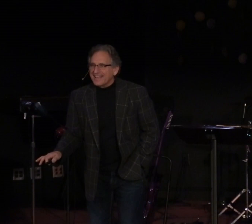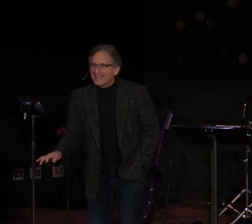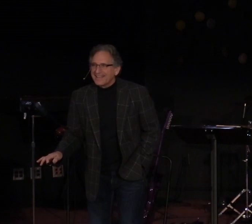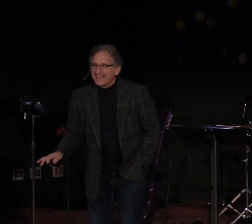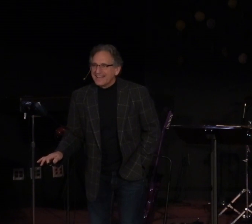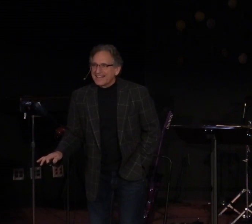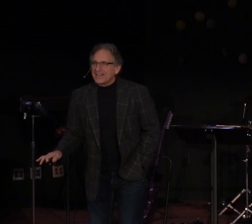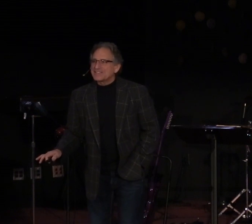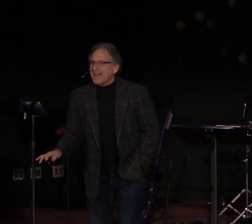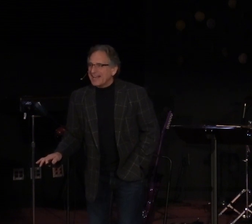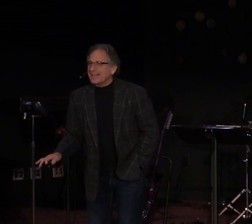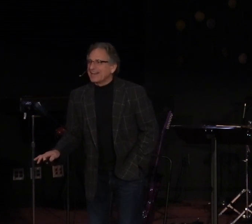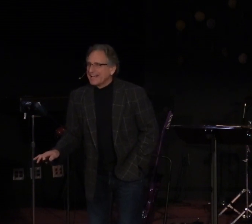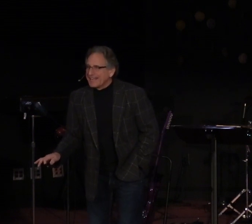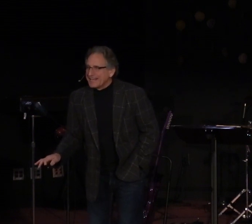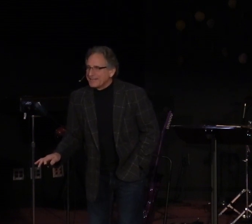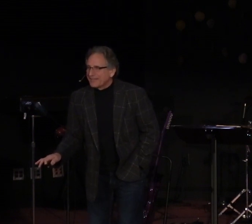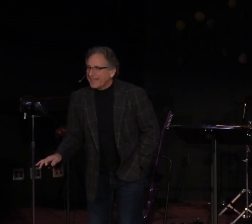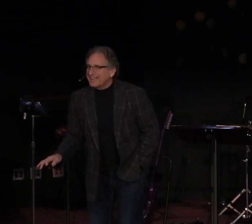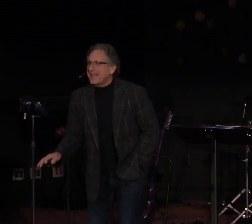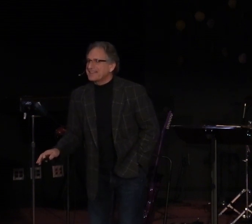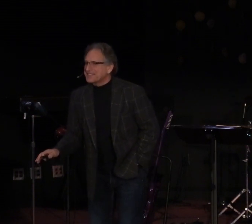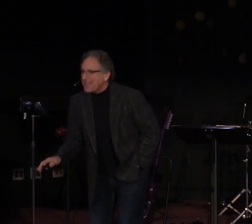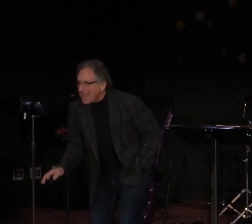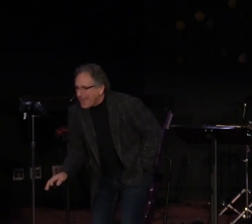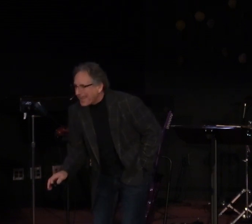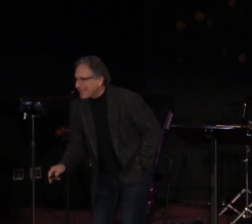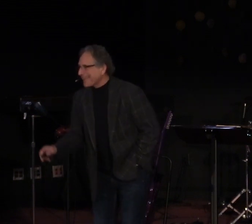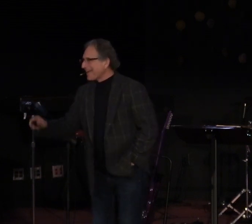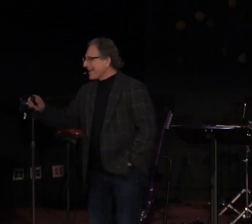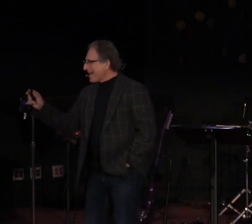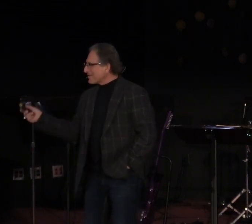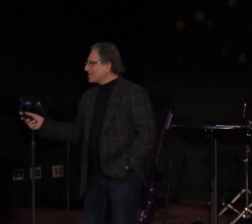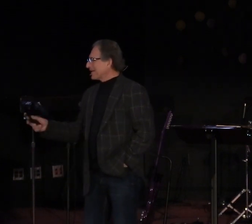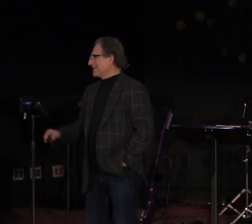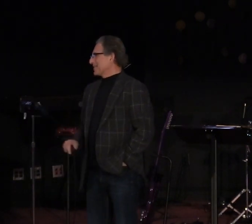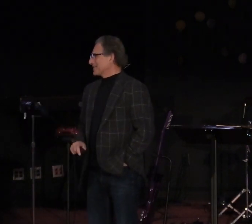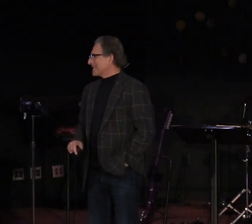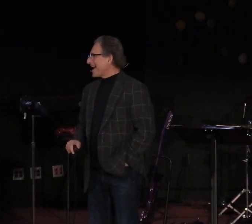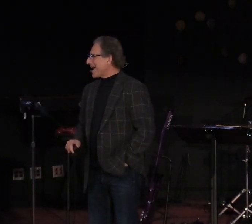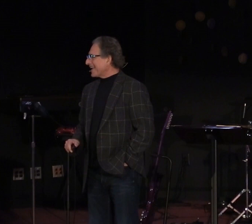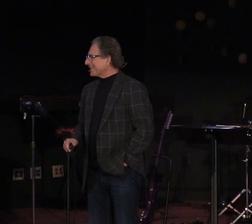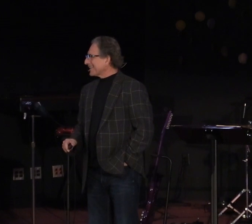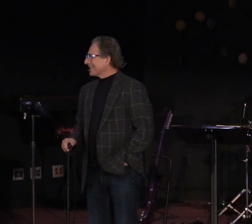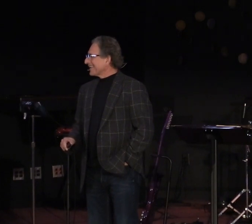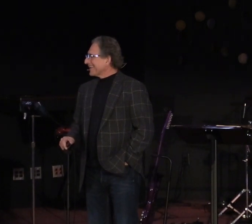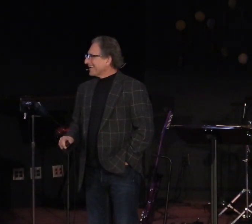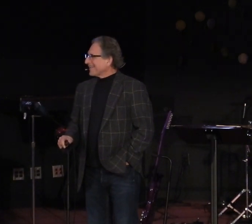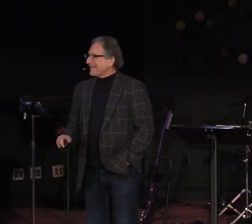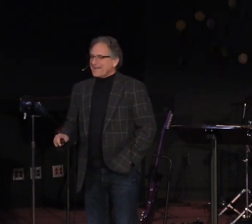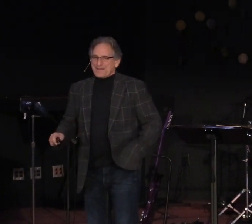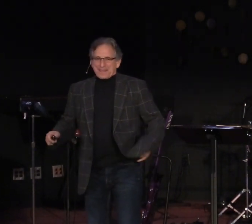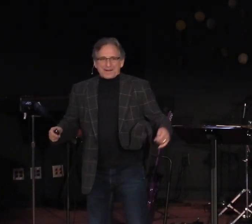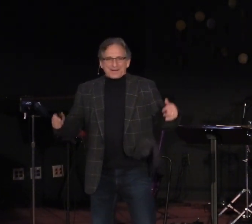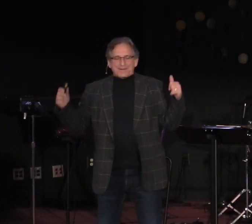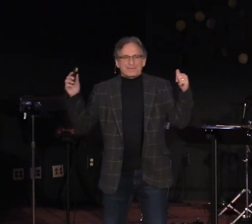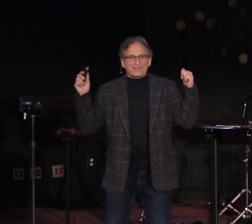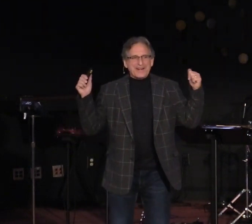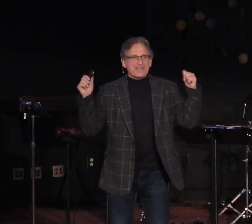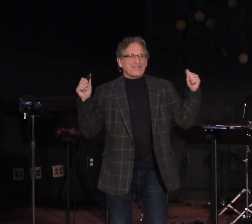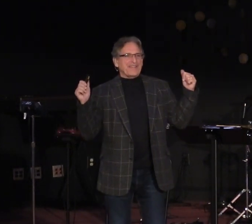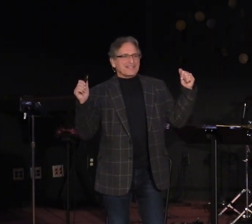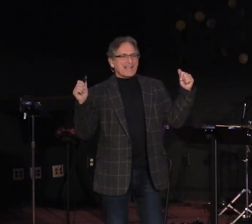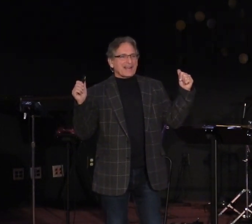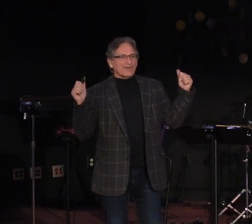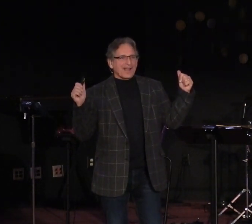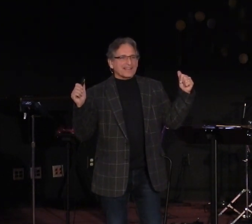Why? Because I can leave and they stay. Everybody knows that. All right. But